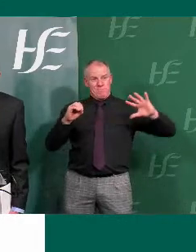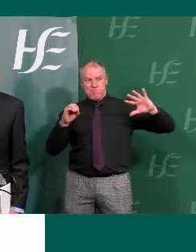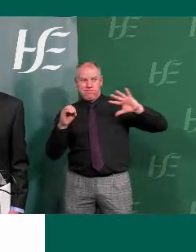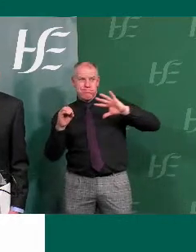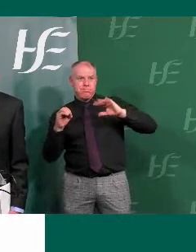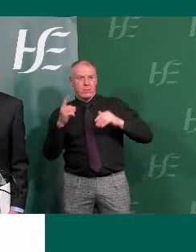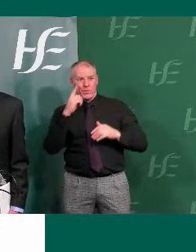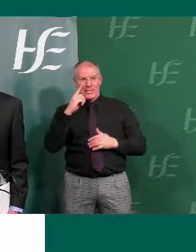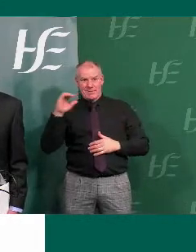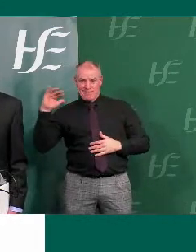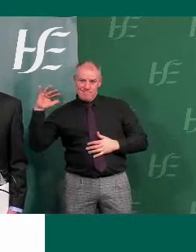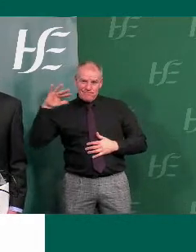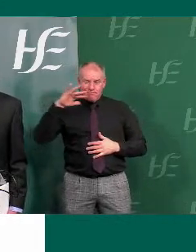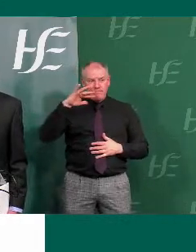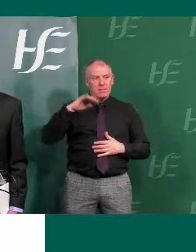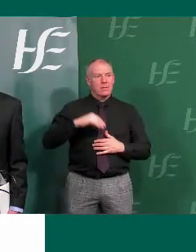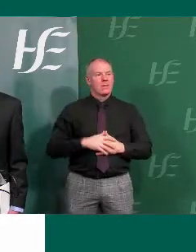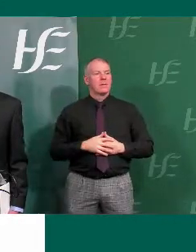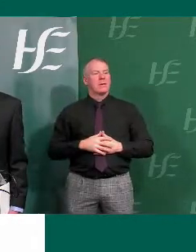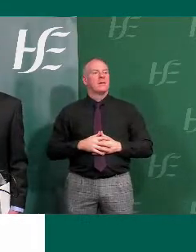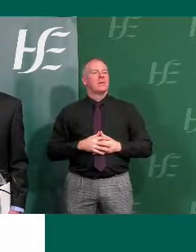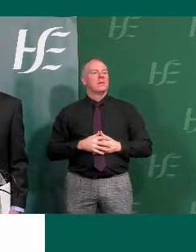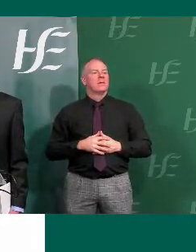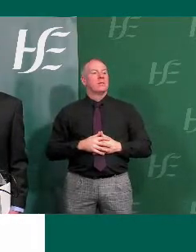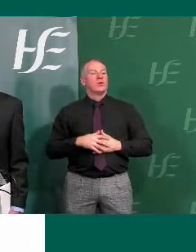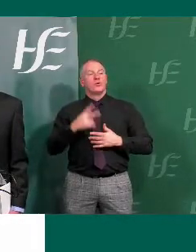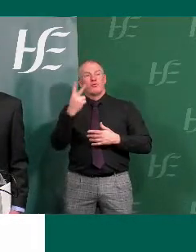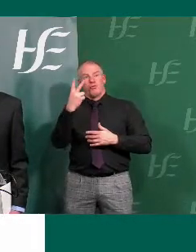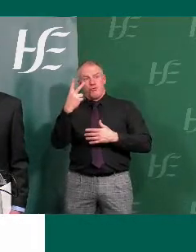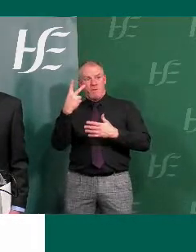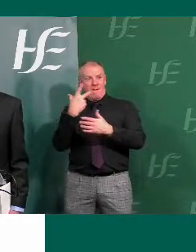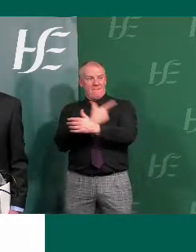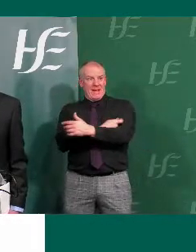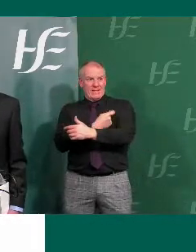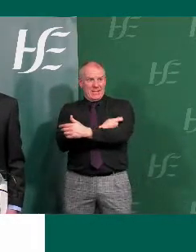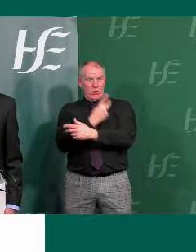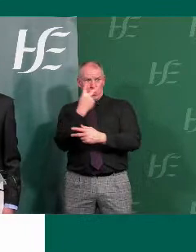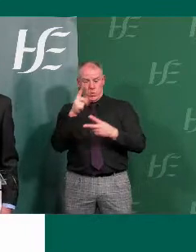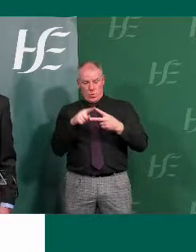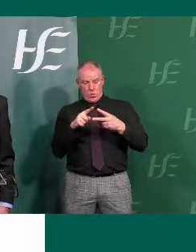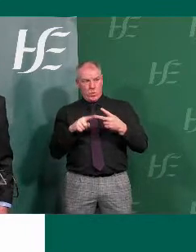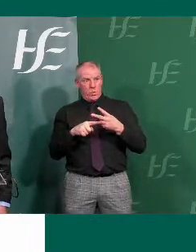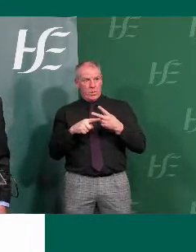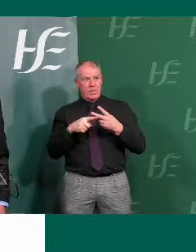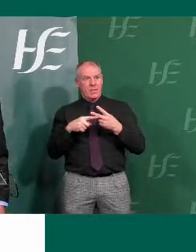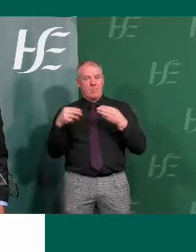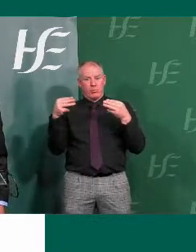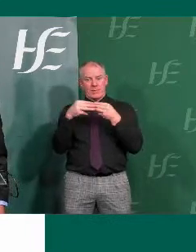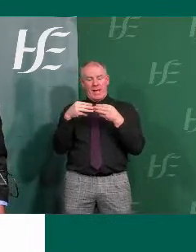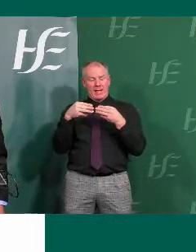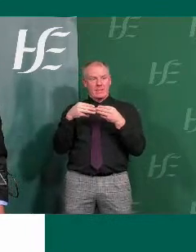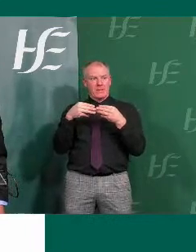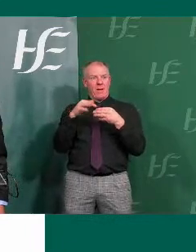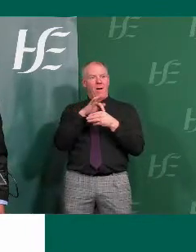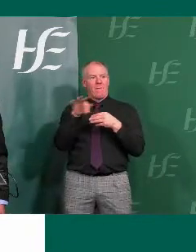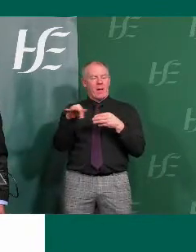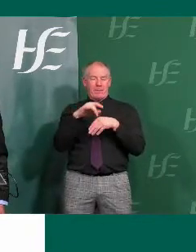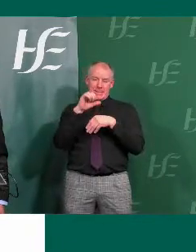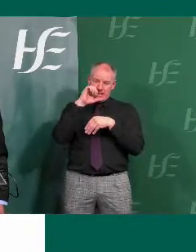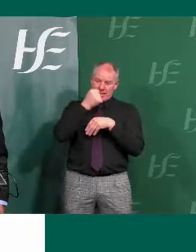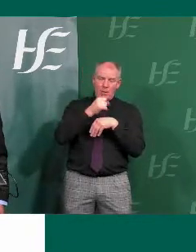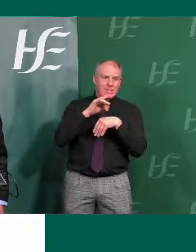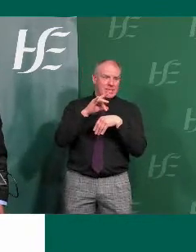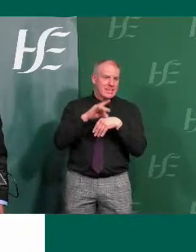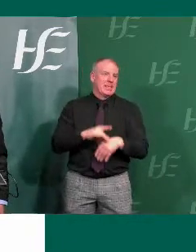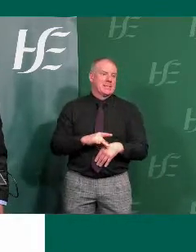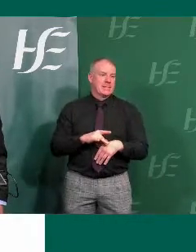those red viruses, the two vaccines offers a first line of defence, particularly against severe illness. That's, despite the reigning immunity against all